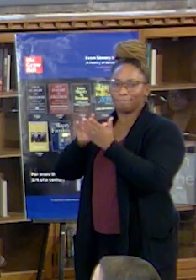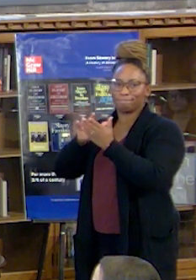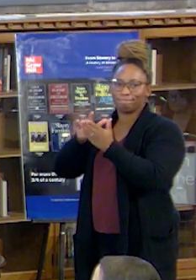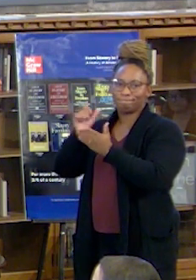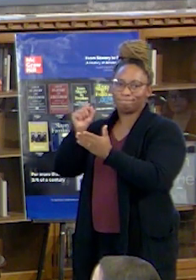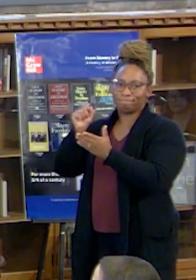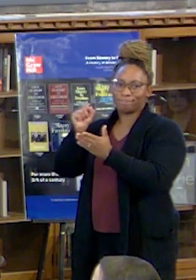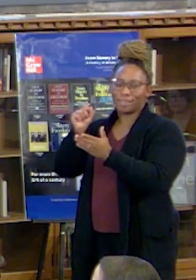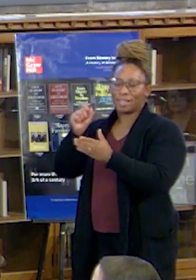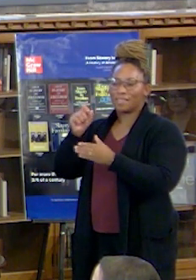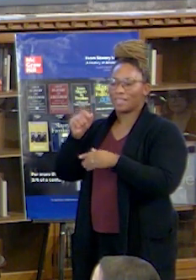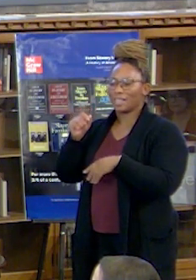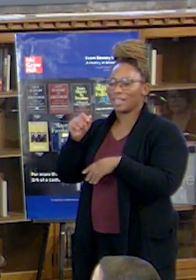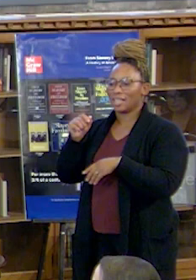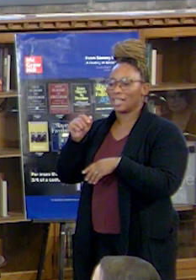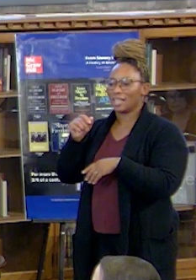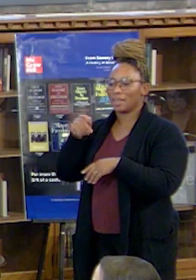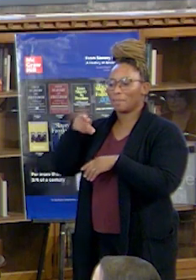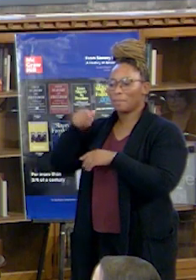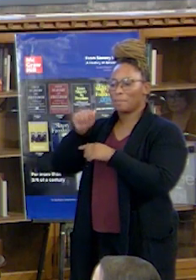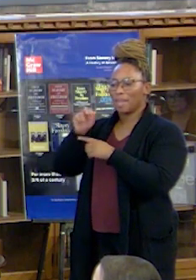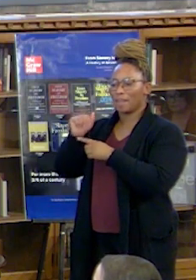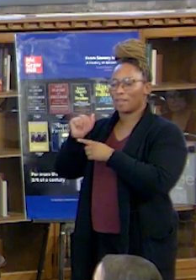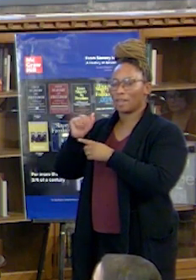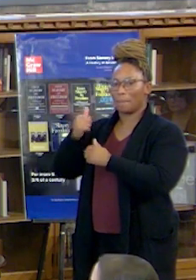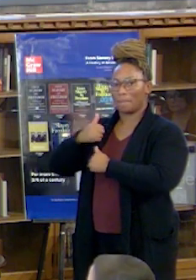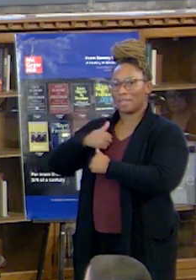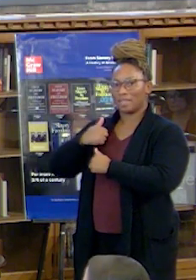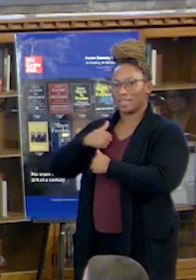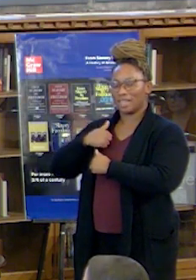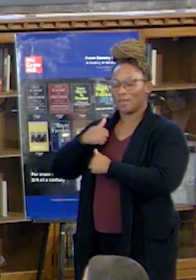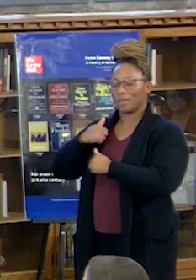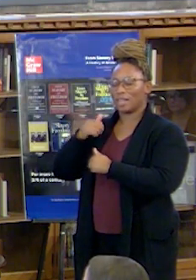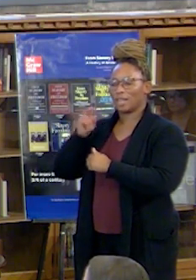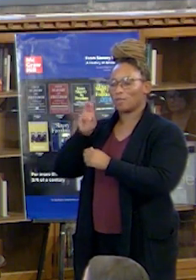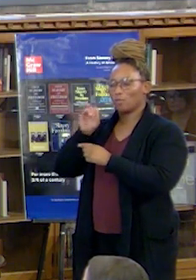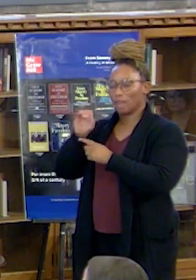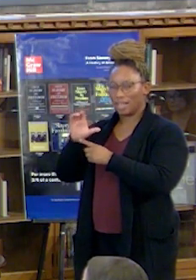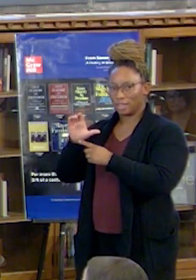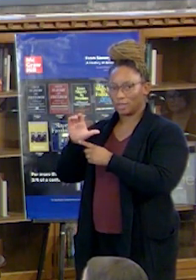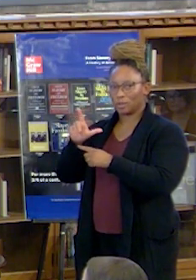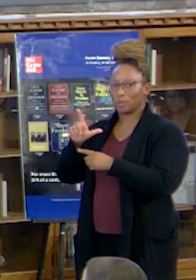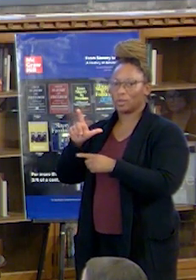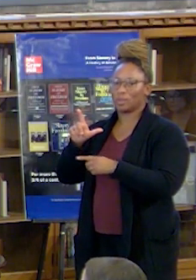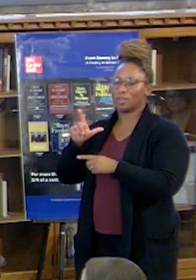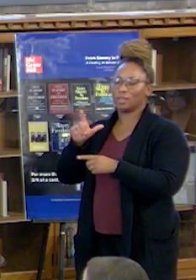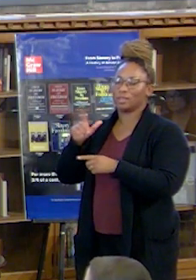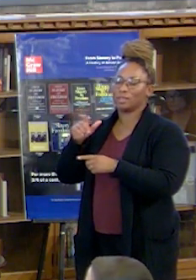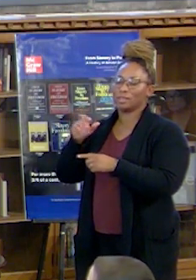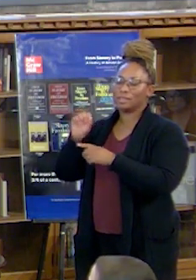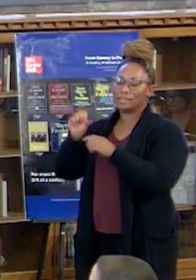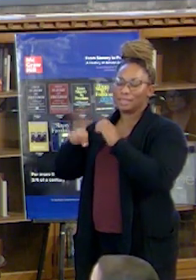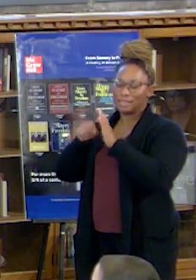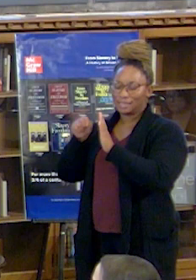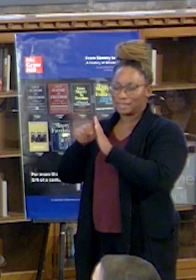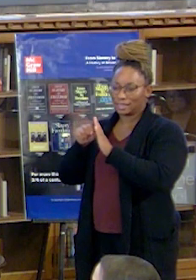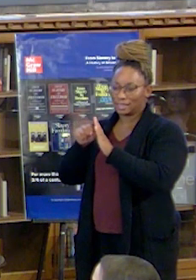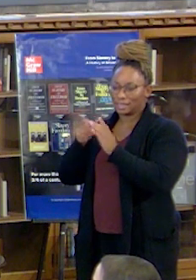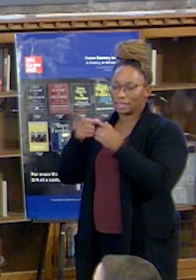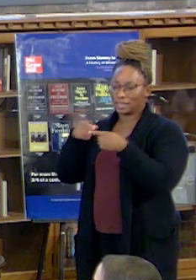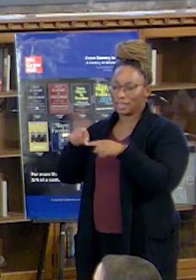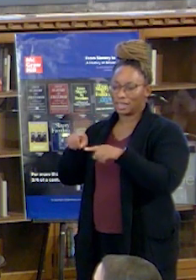on the paramilitary racial terrorism of the 1898 election season culminating in the